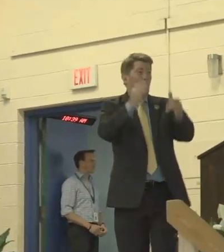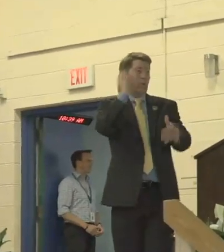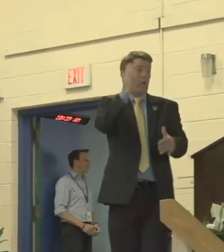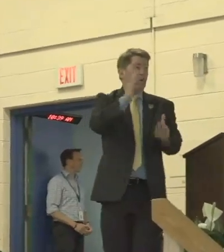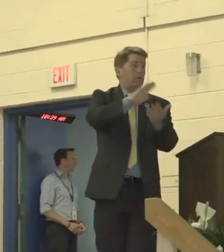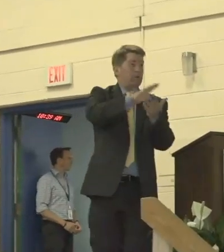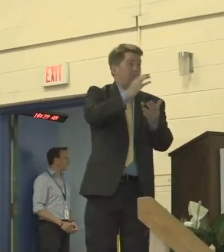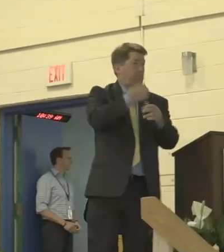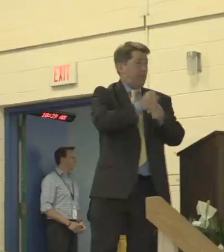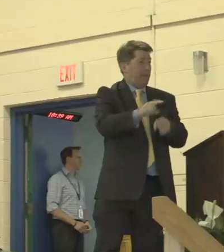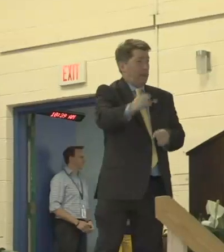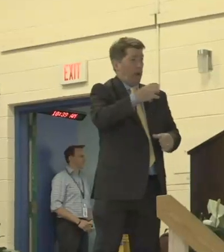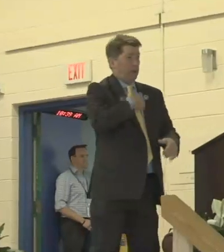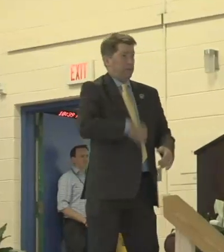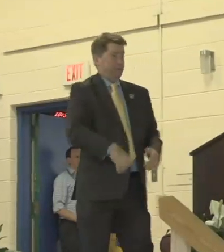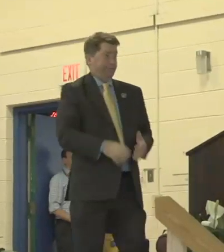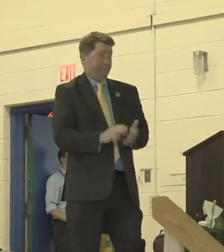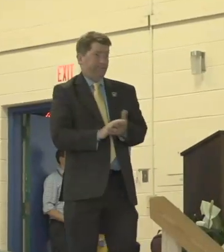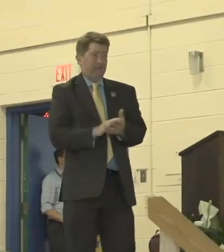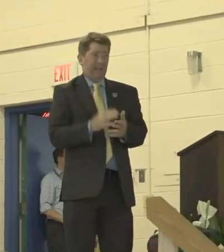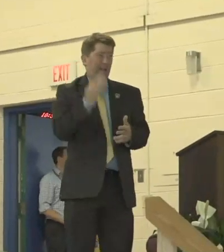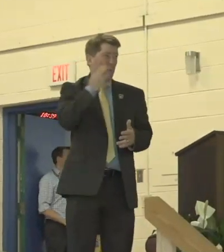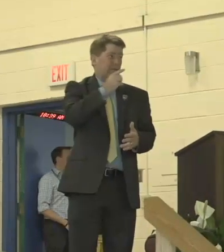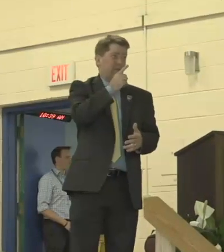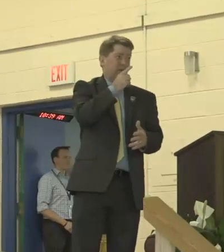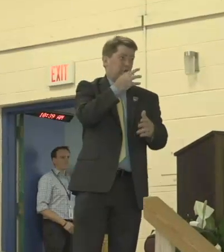so these awards are going to make you very hungry.